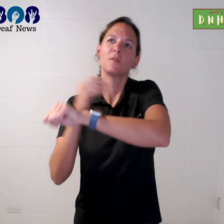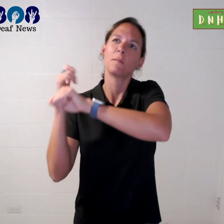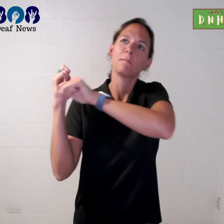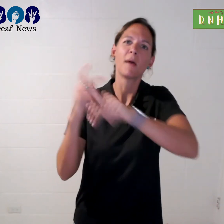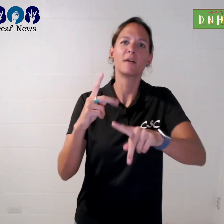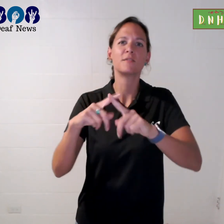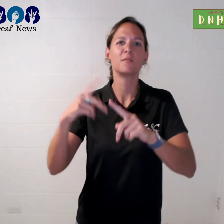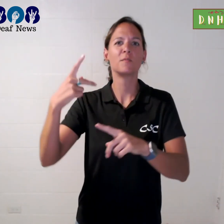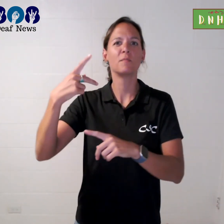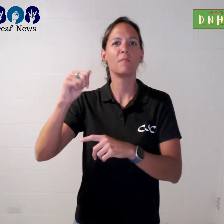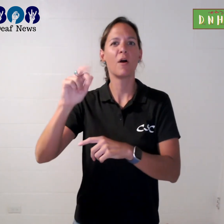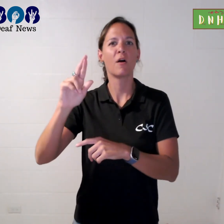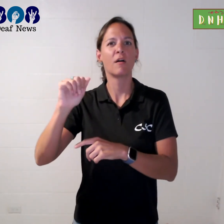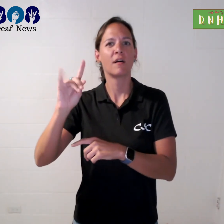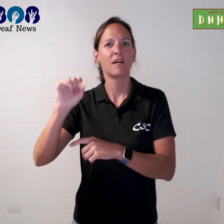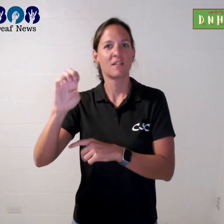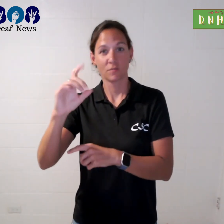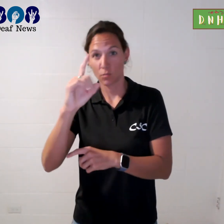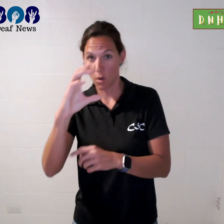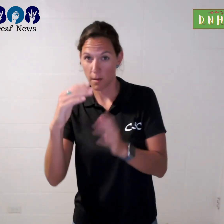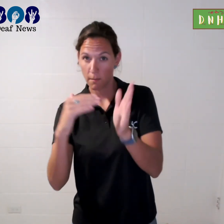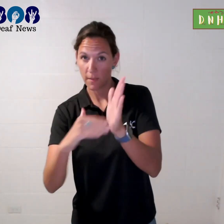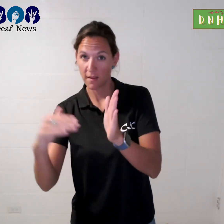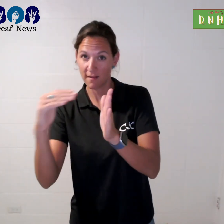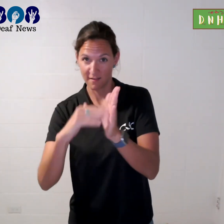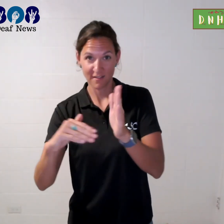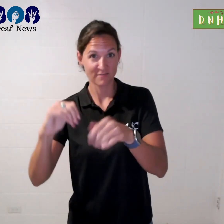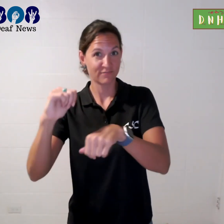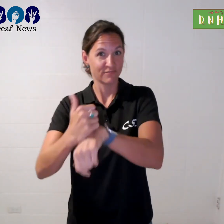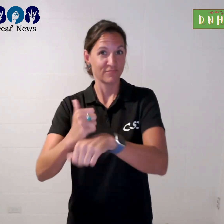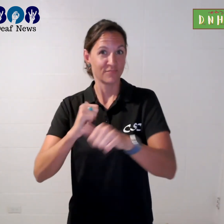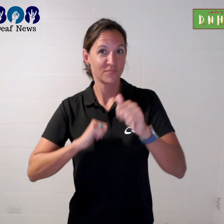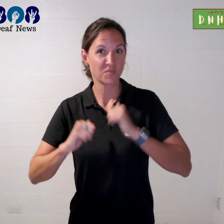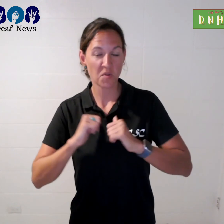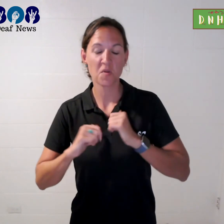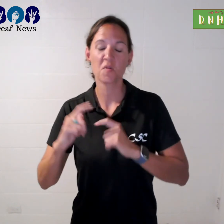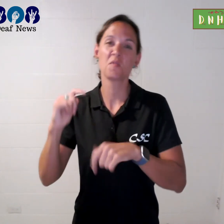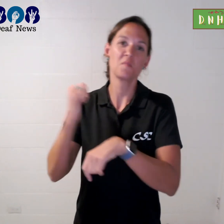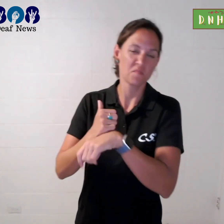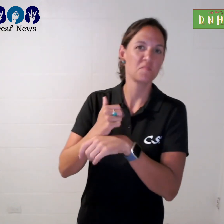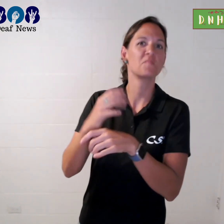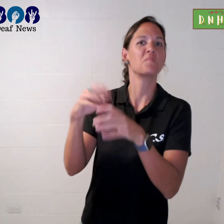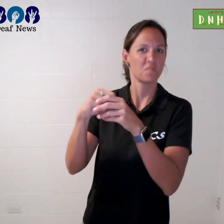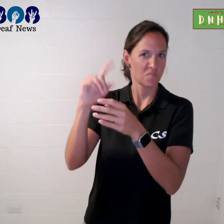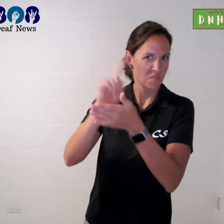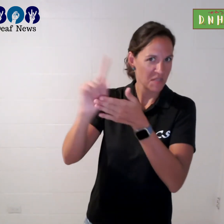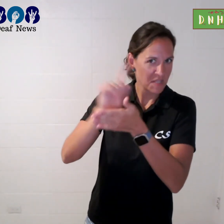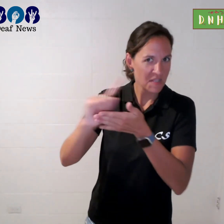renovation that was taking place called Return to Paradise. They started out having the